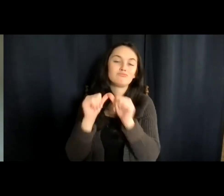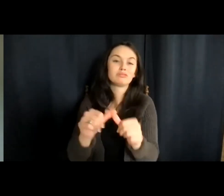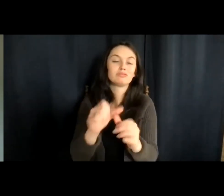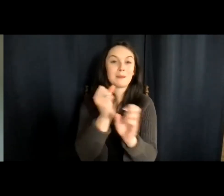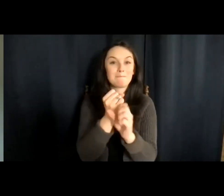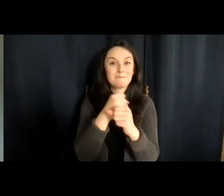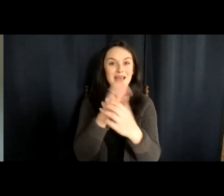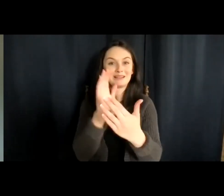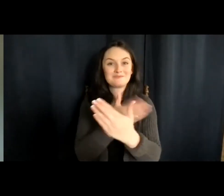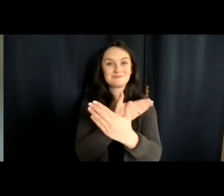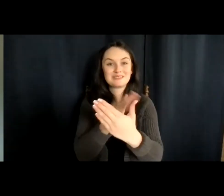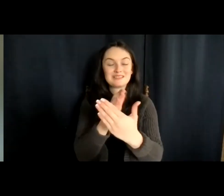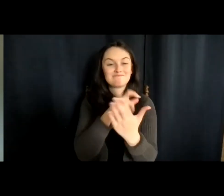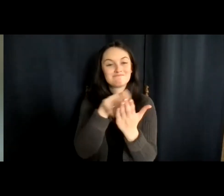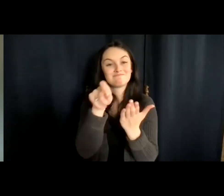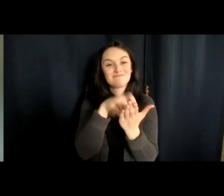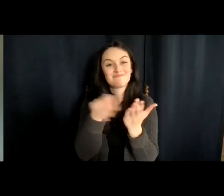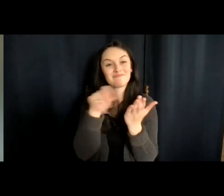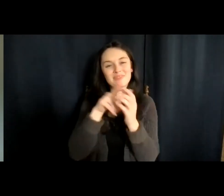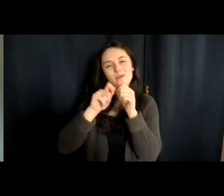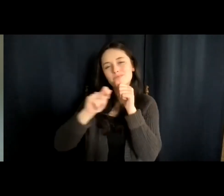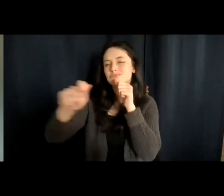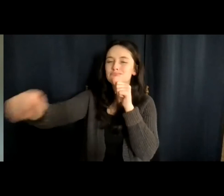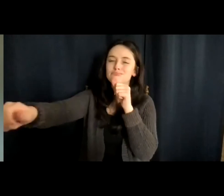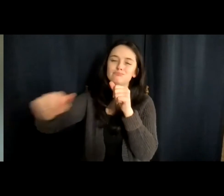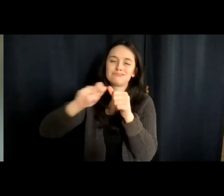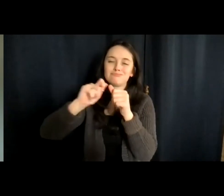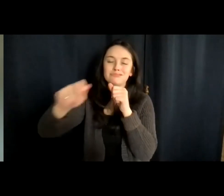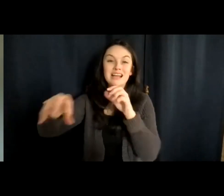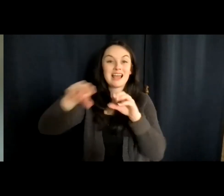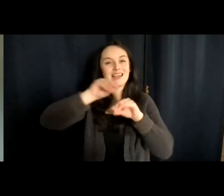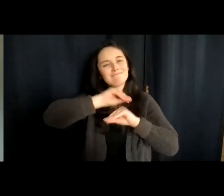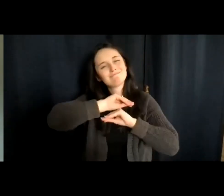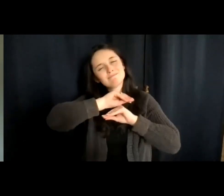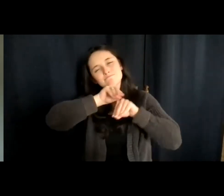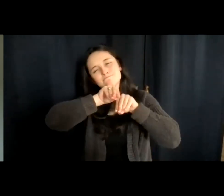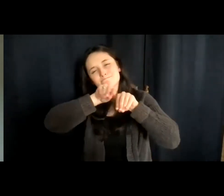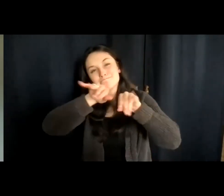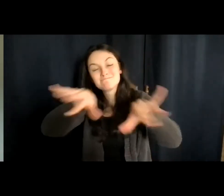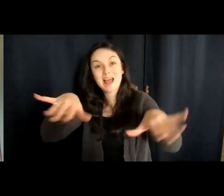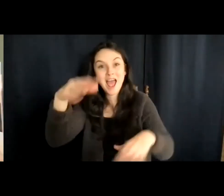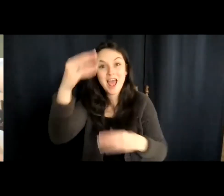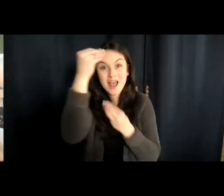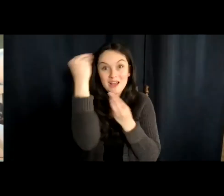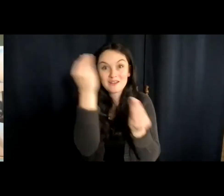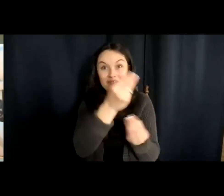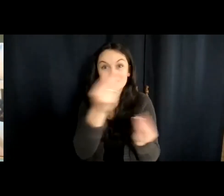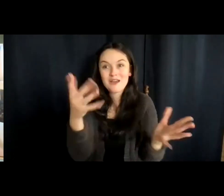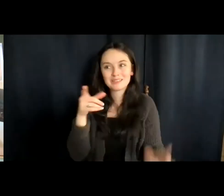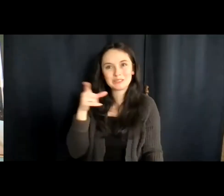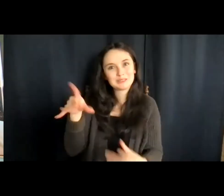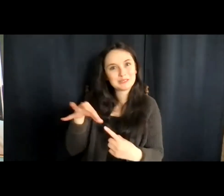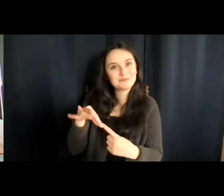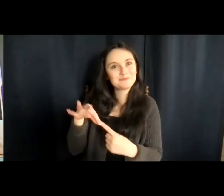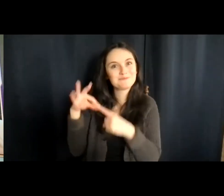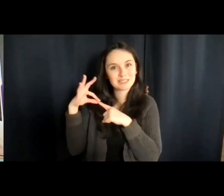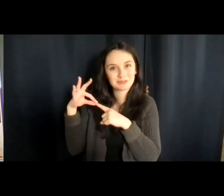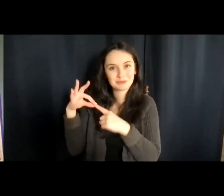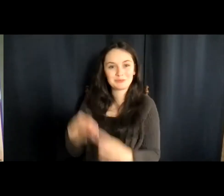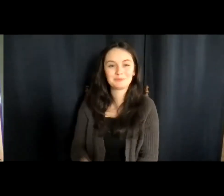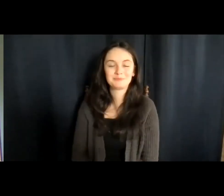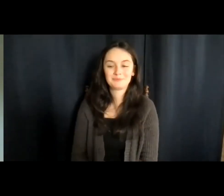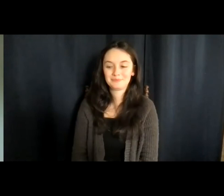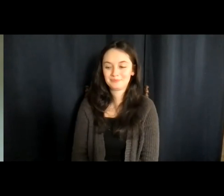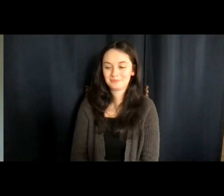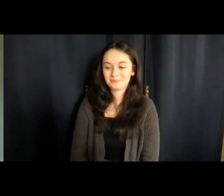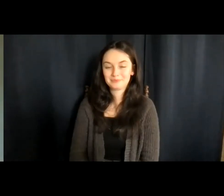sing. Spread the word, Melba Doretta Liston was something special.